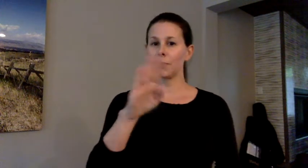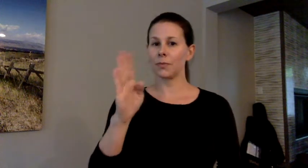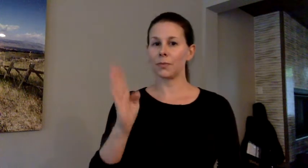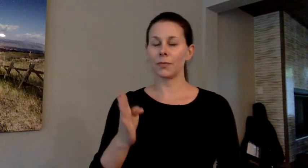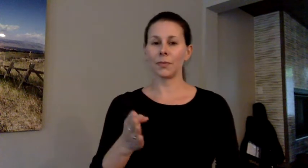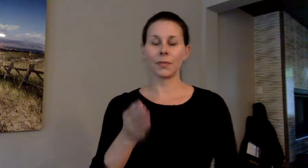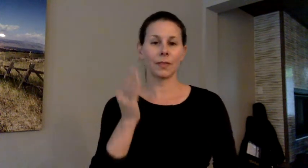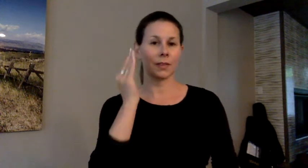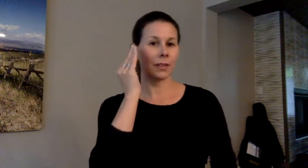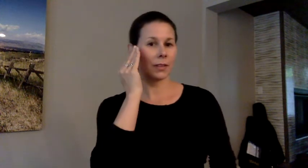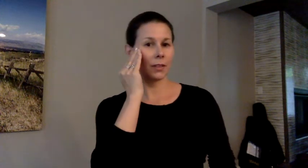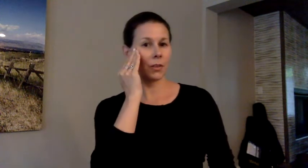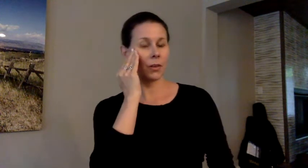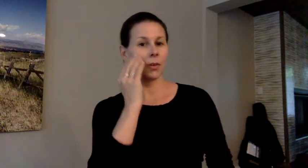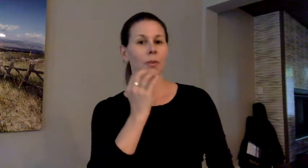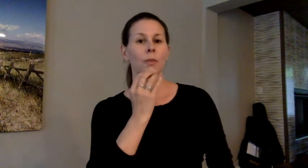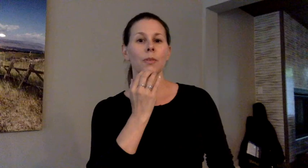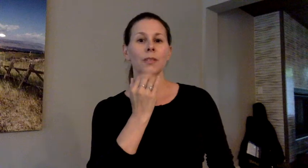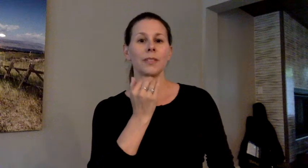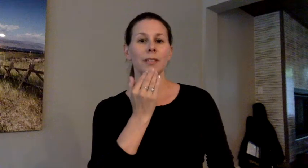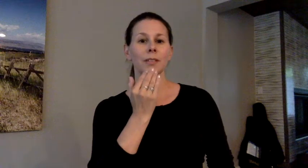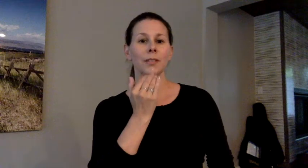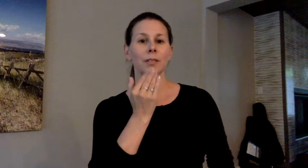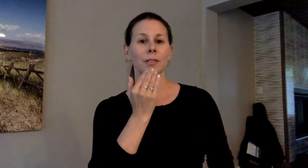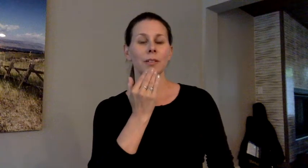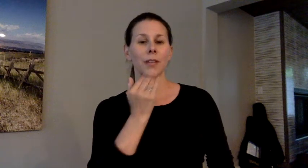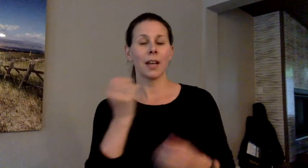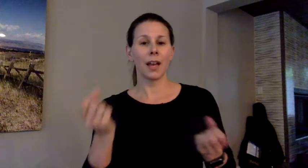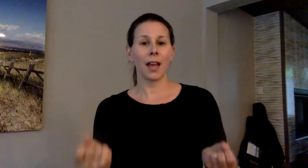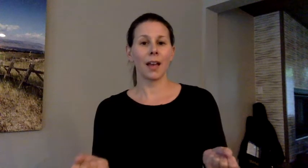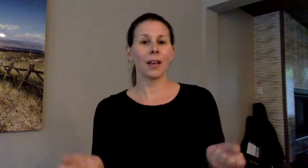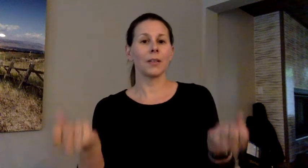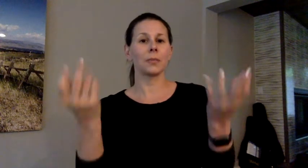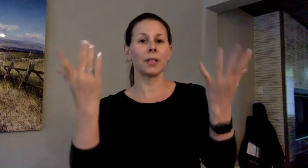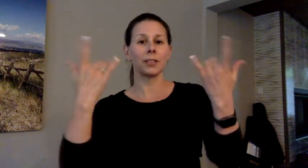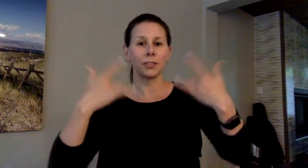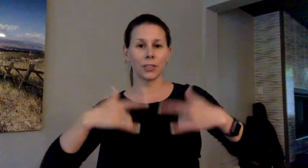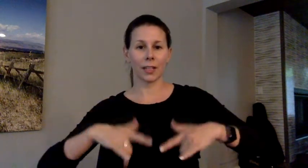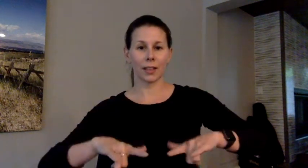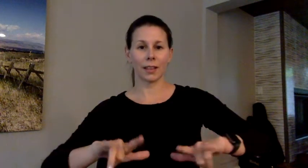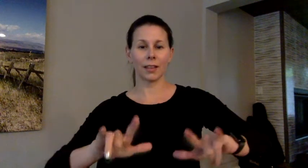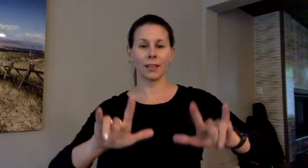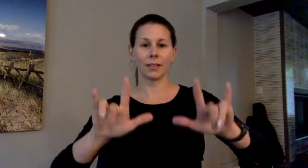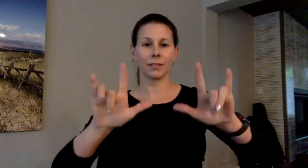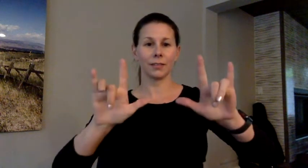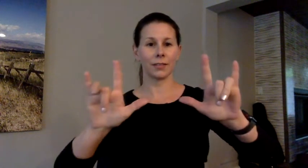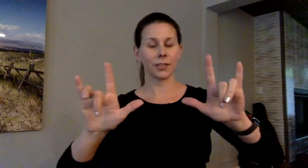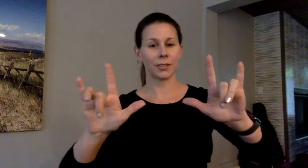You'll never know, dear, how much I love you.